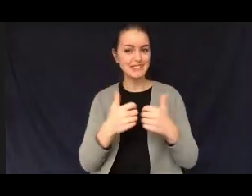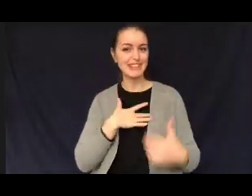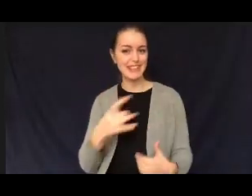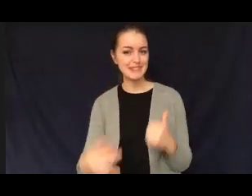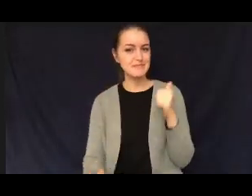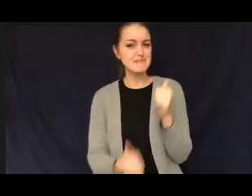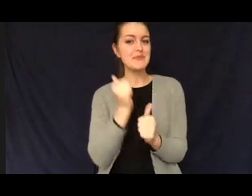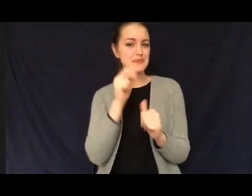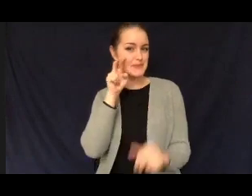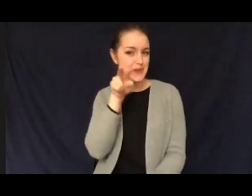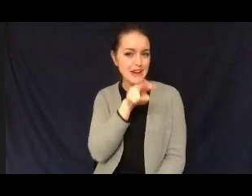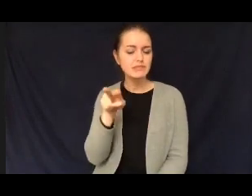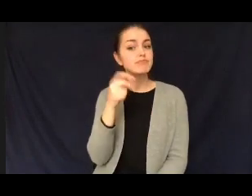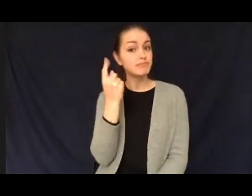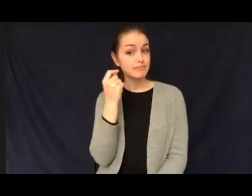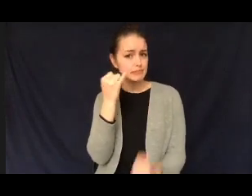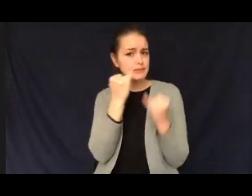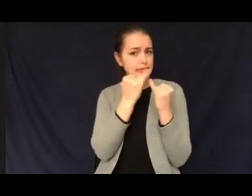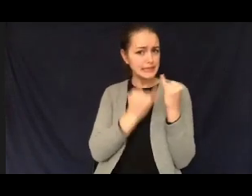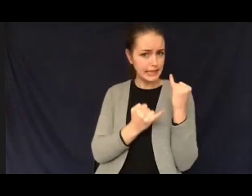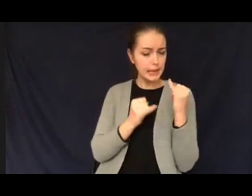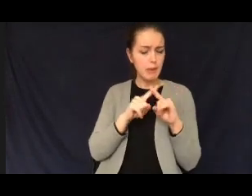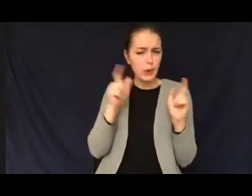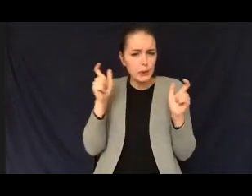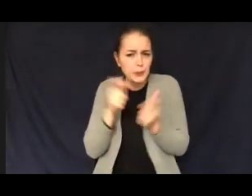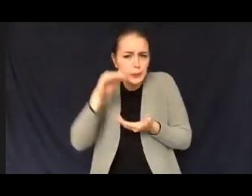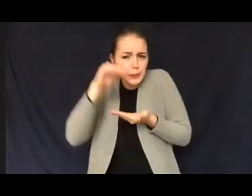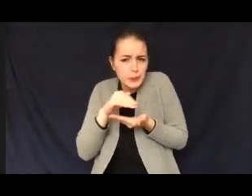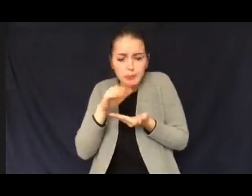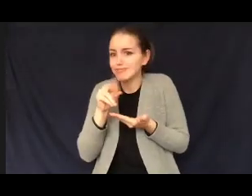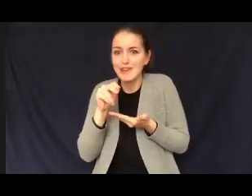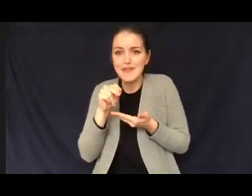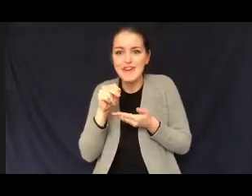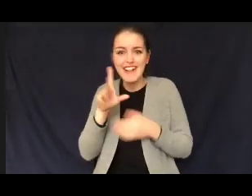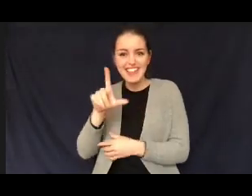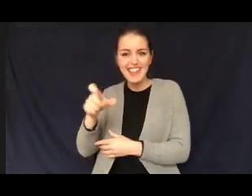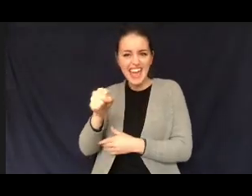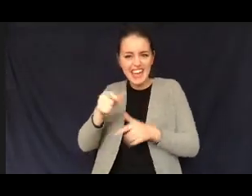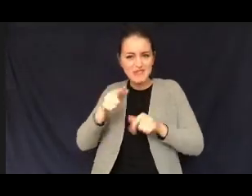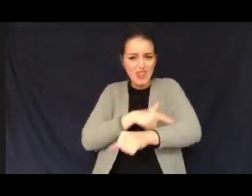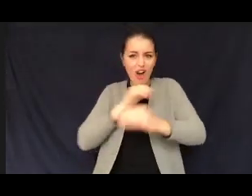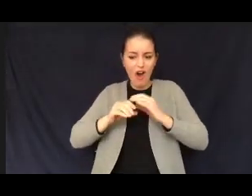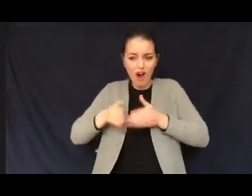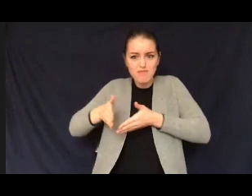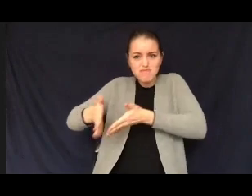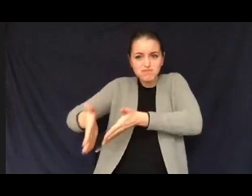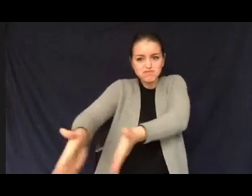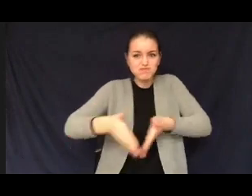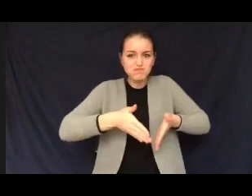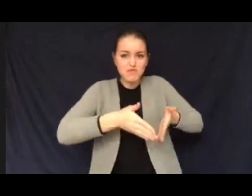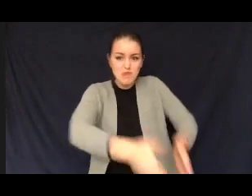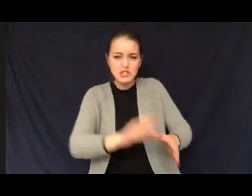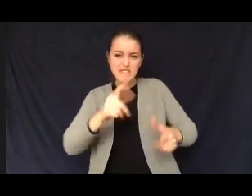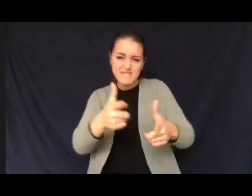watch. She was skinny, but no longer tiny. Her long legs would propel her across the court and through the